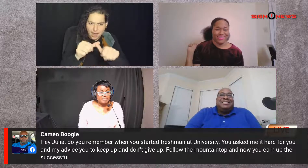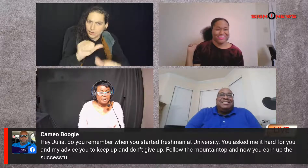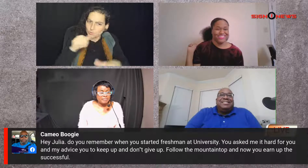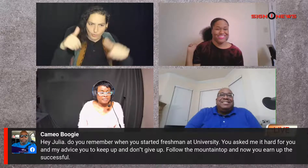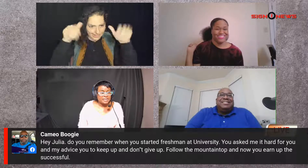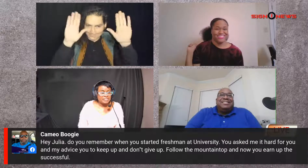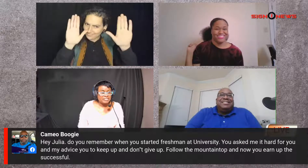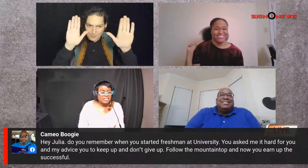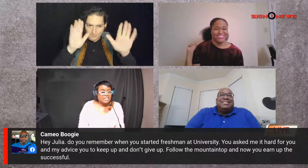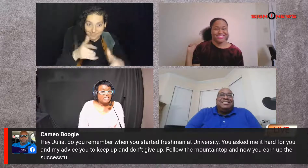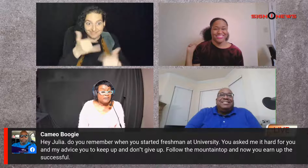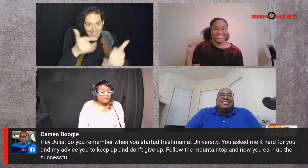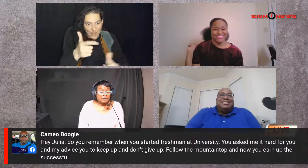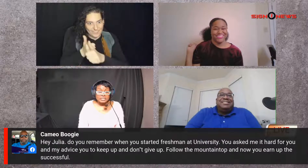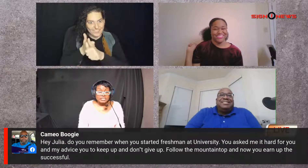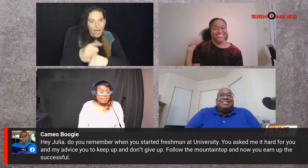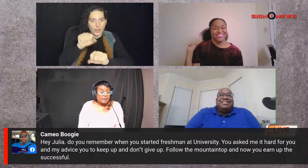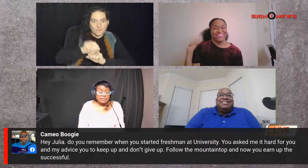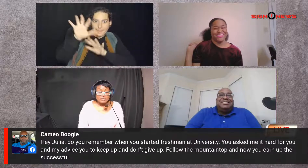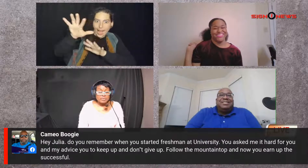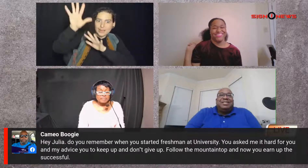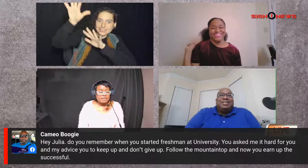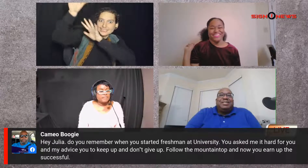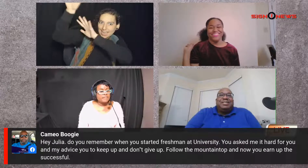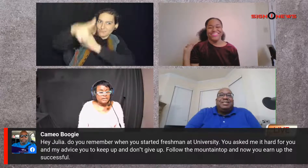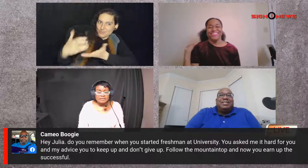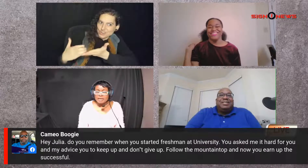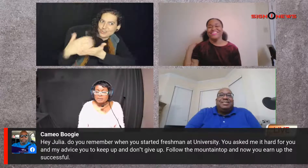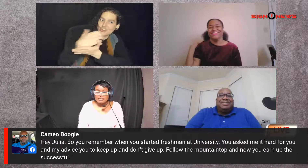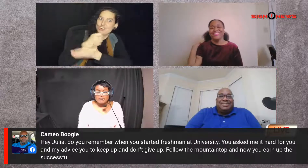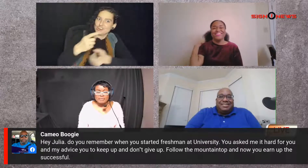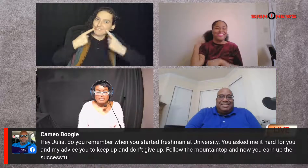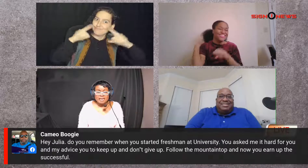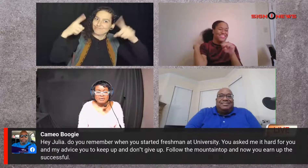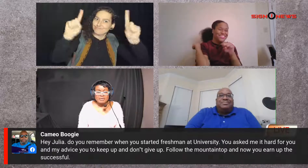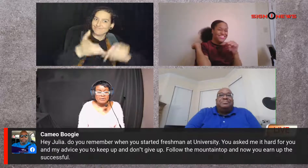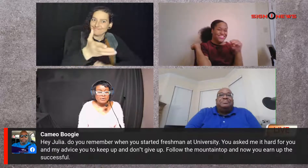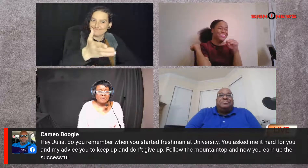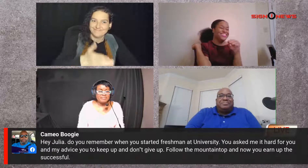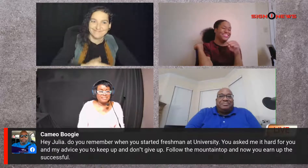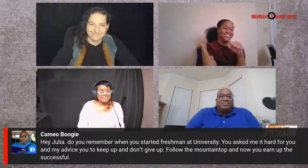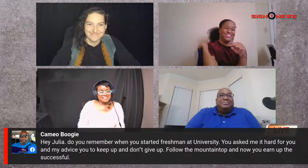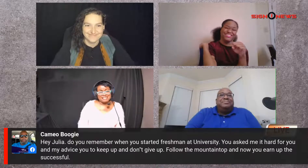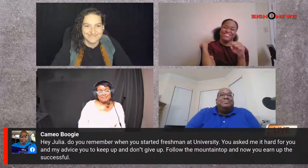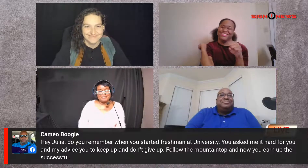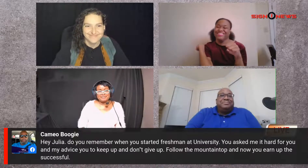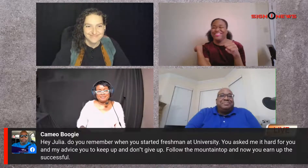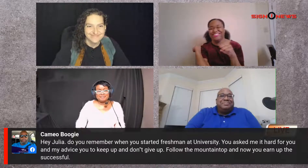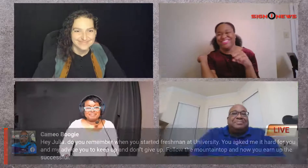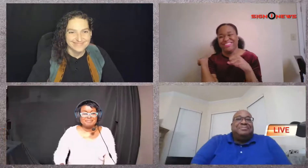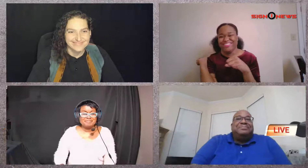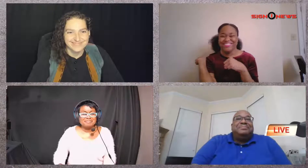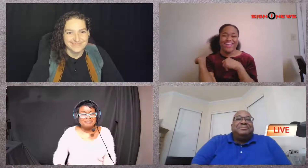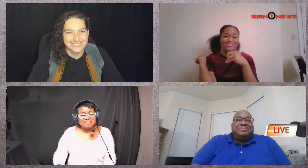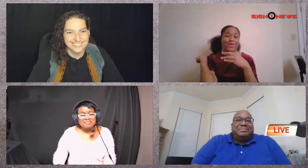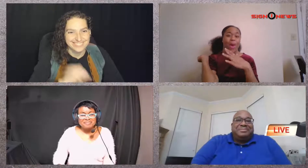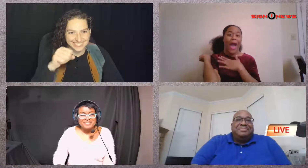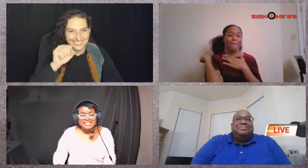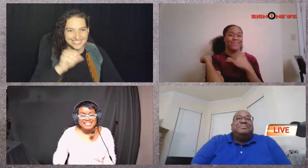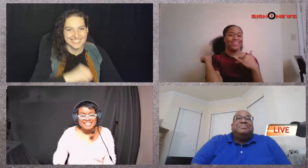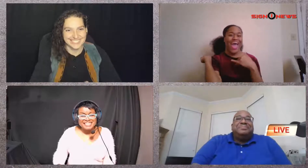you, and my advice for you to keep up and don't give up. Follow the mountaintop, and now you earn up the successful."